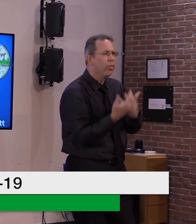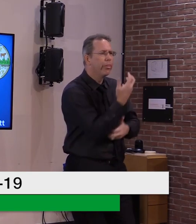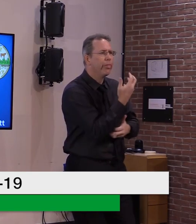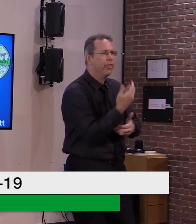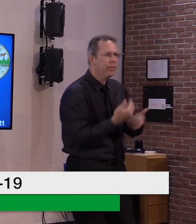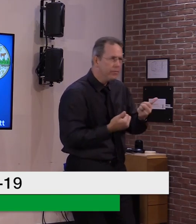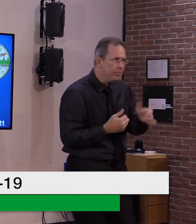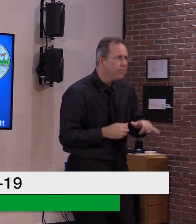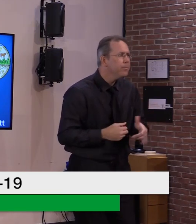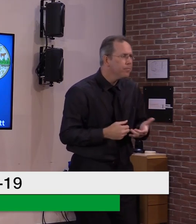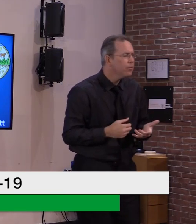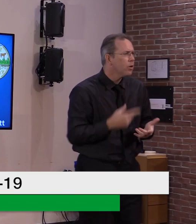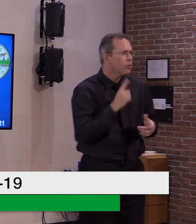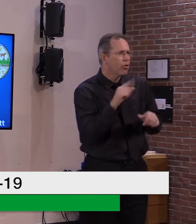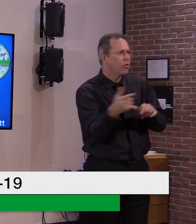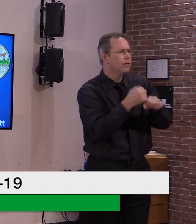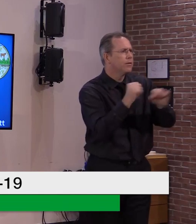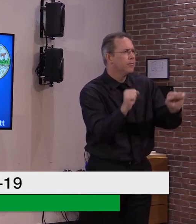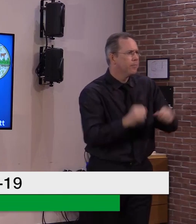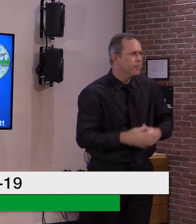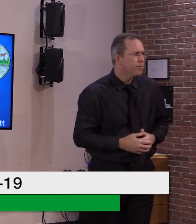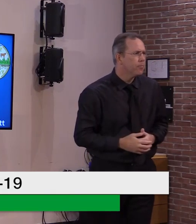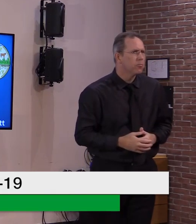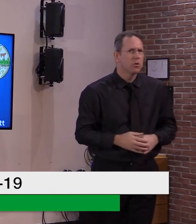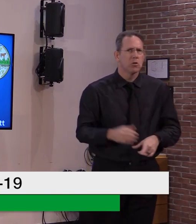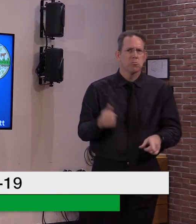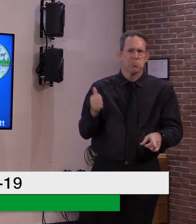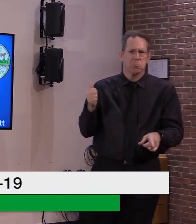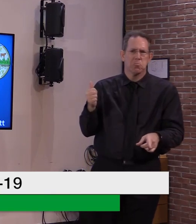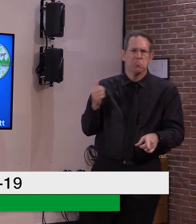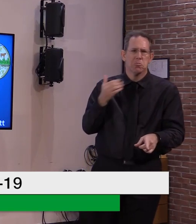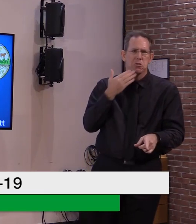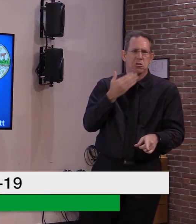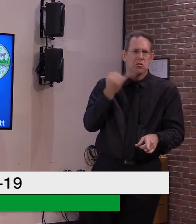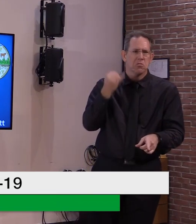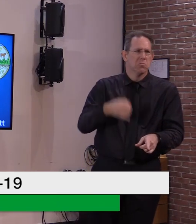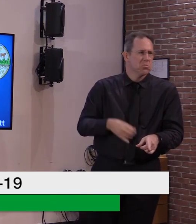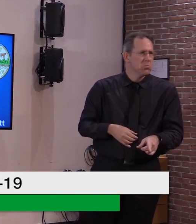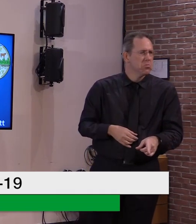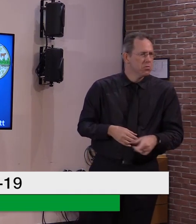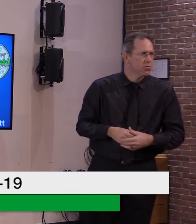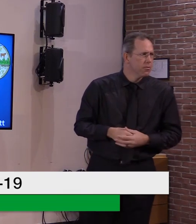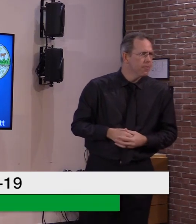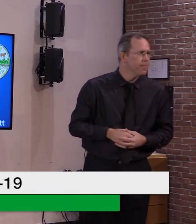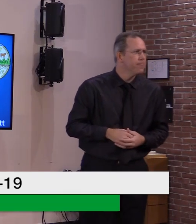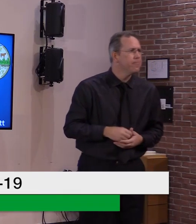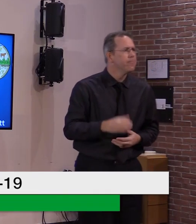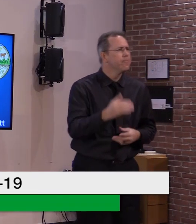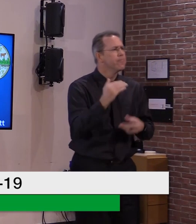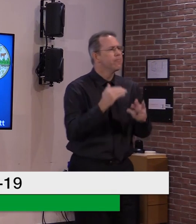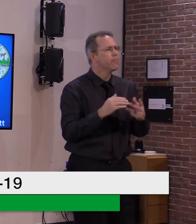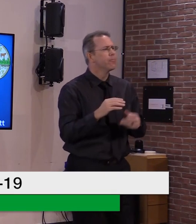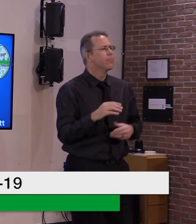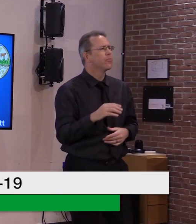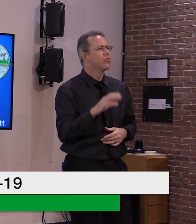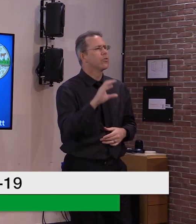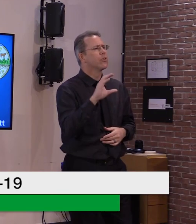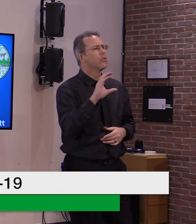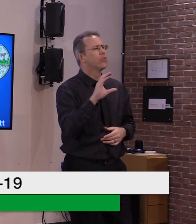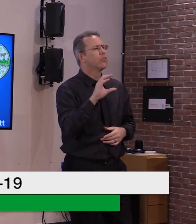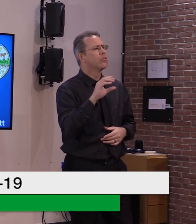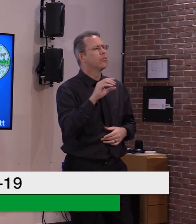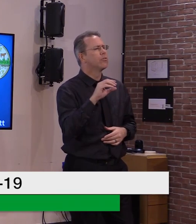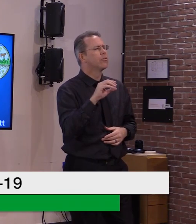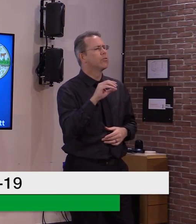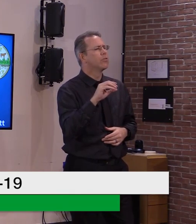okay great thank you very much sean the chester telegraph thank you uh two